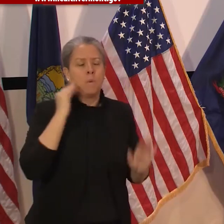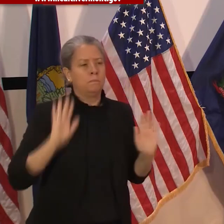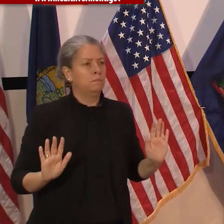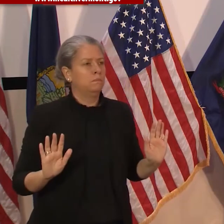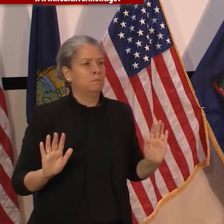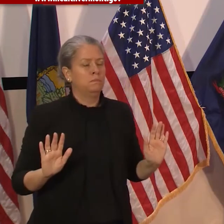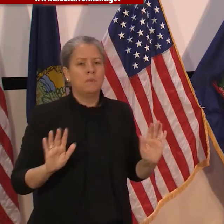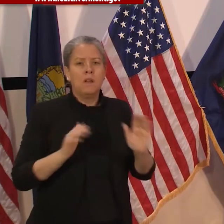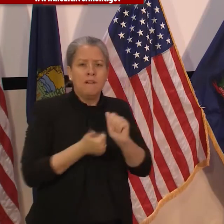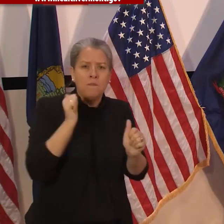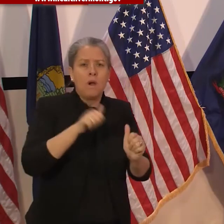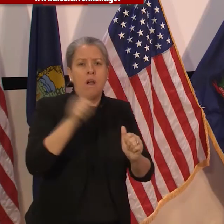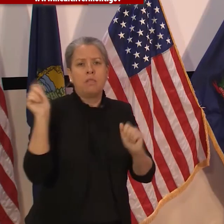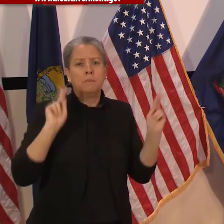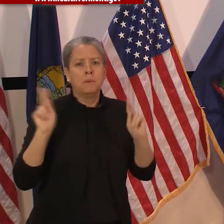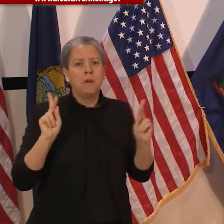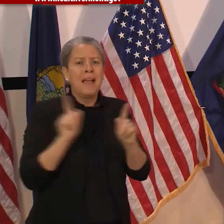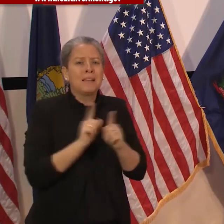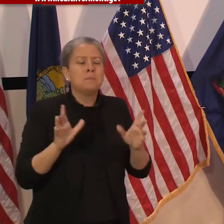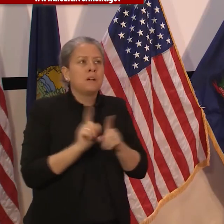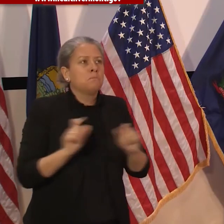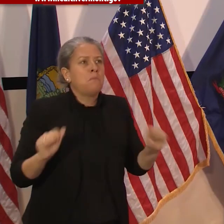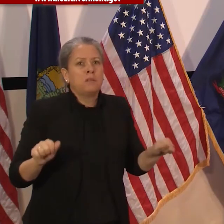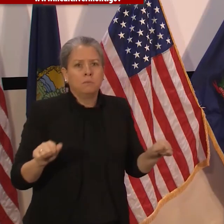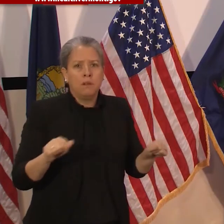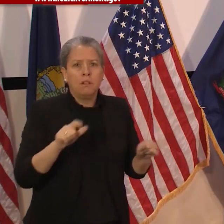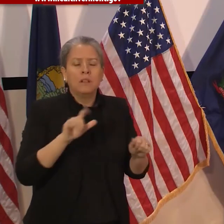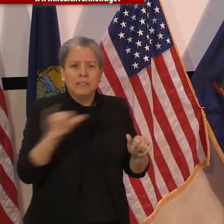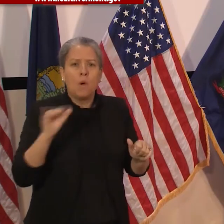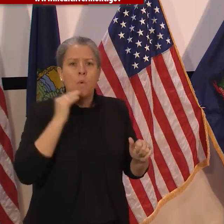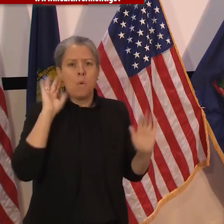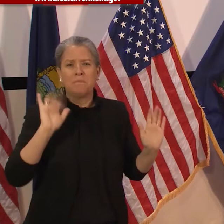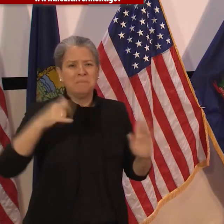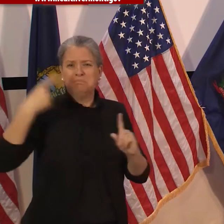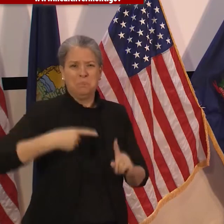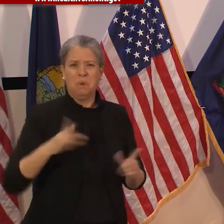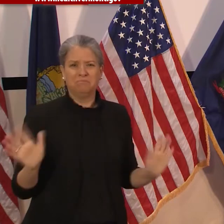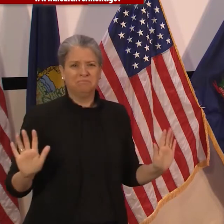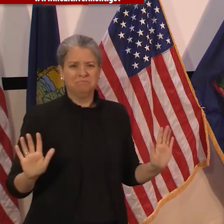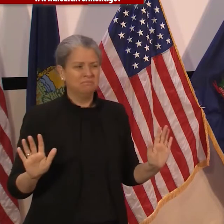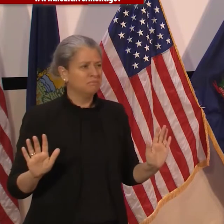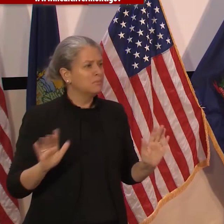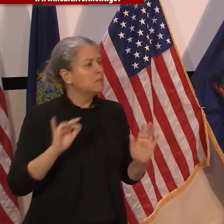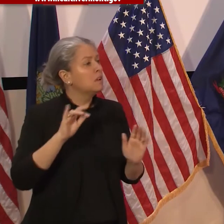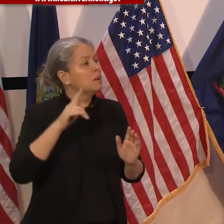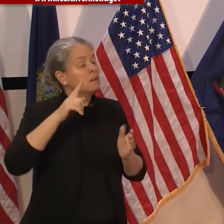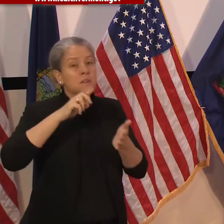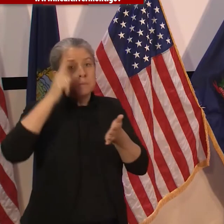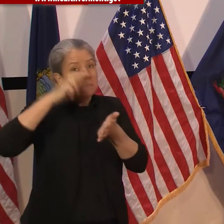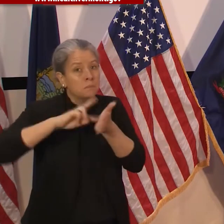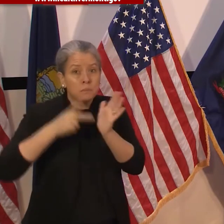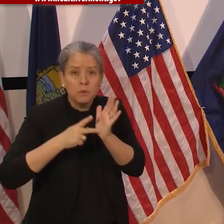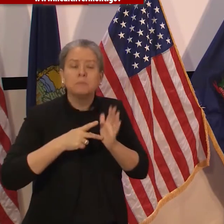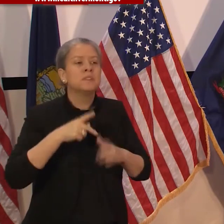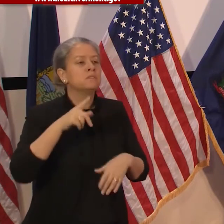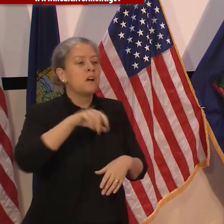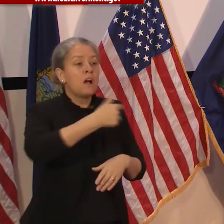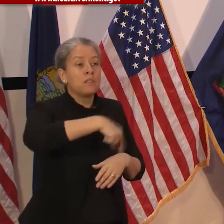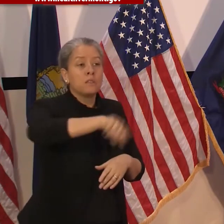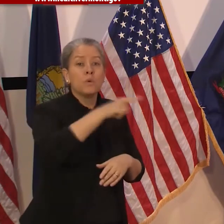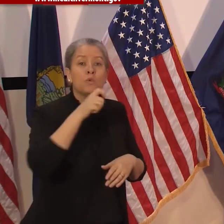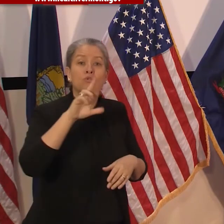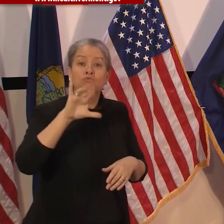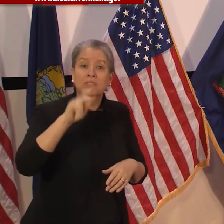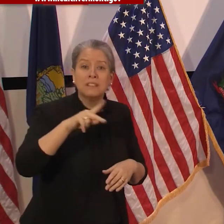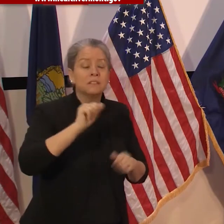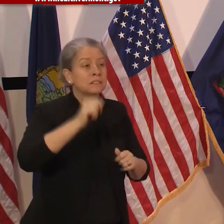and away from others as much as possible. This will help protect those at risk of serious illness and, in too